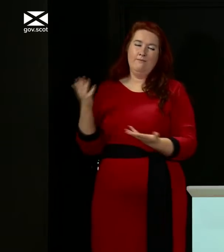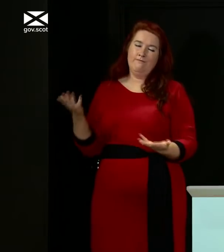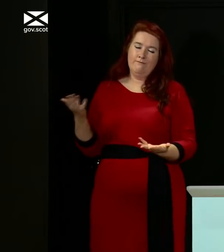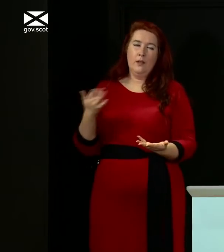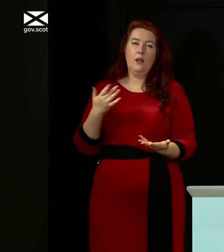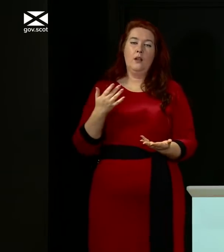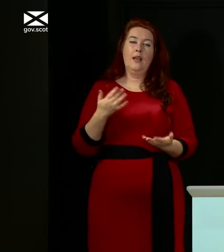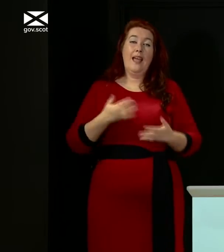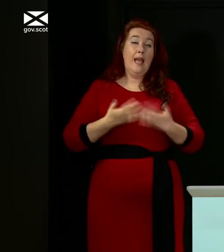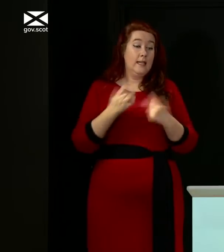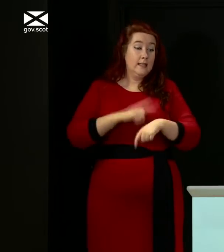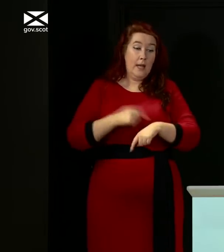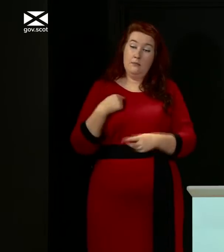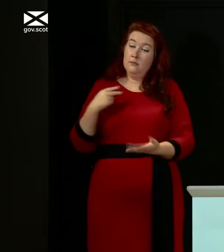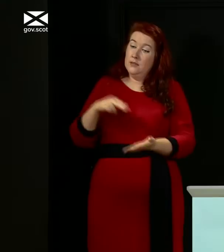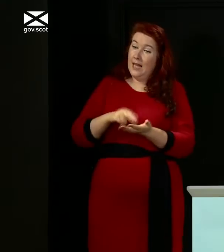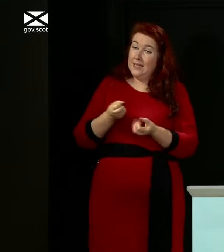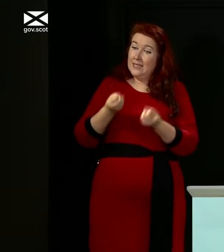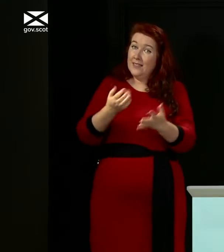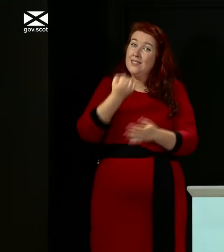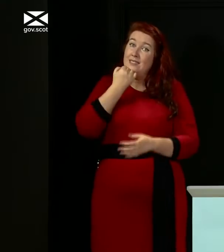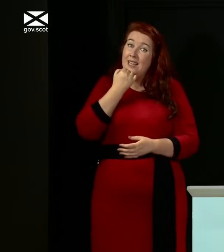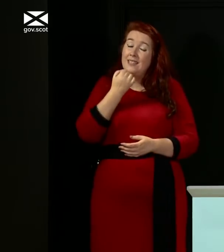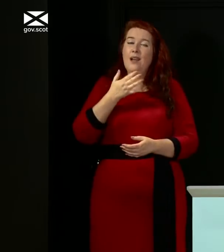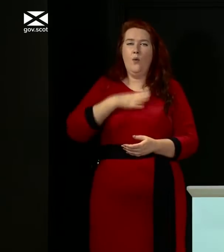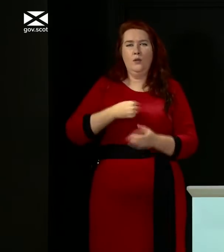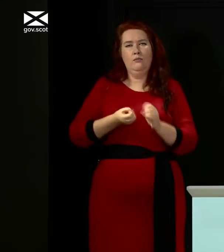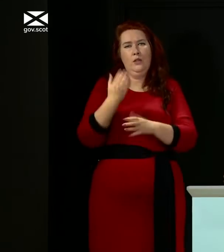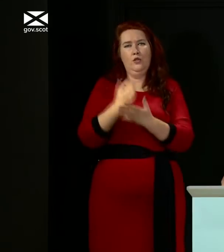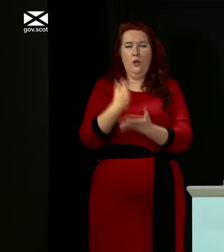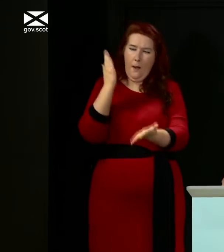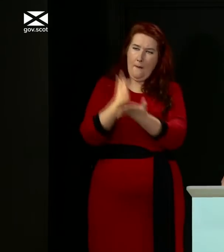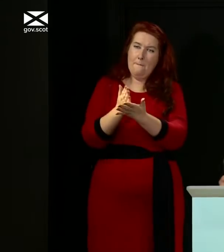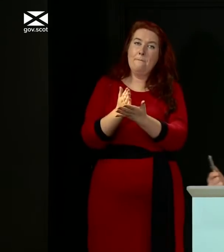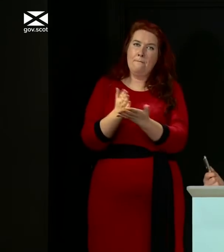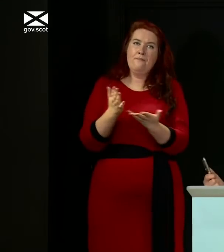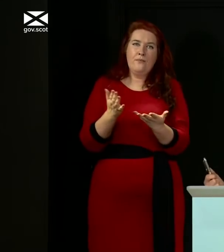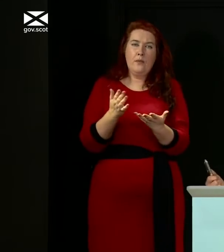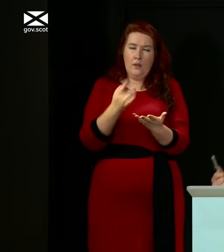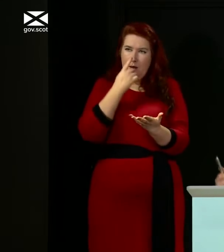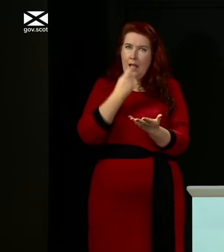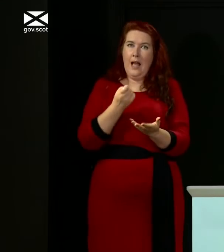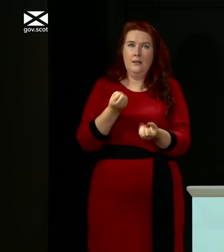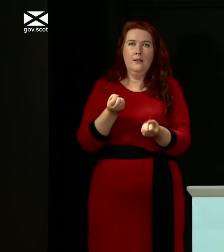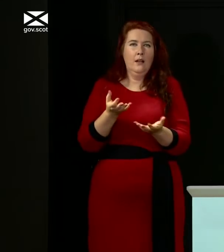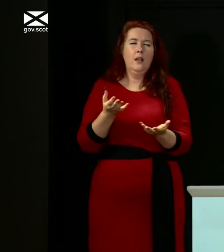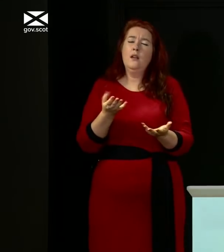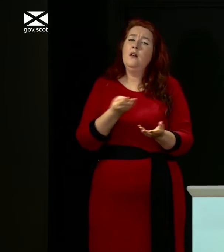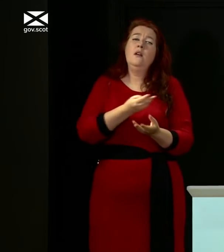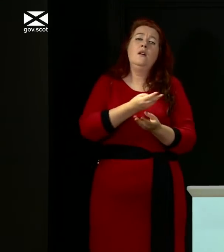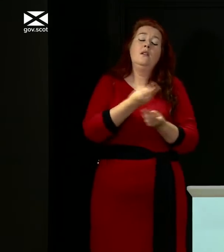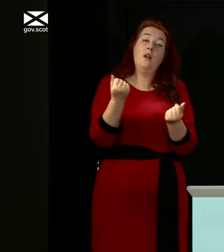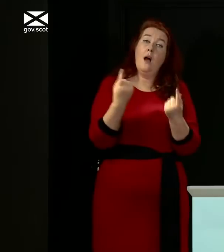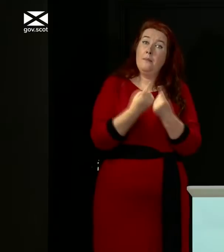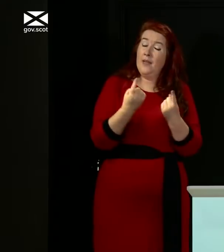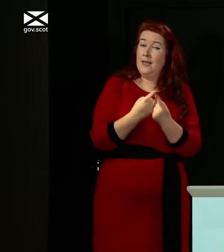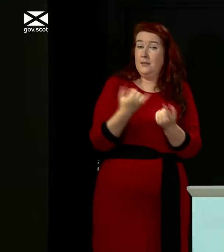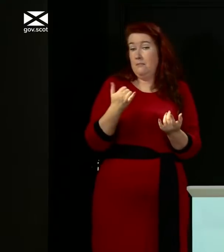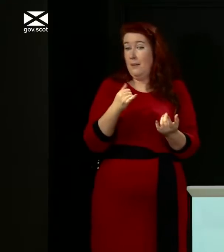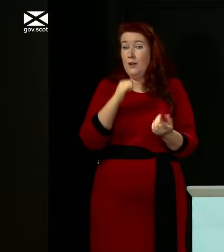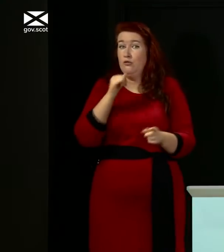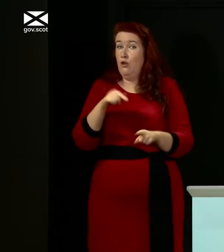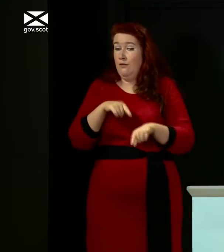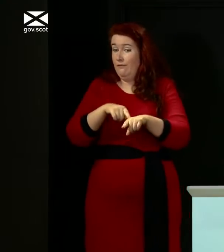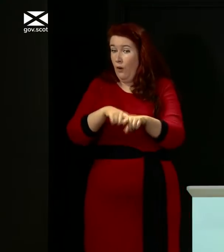I want to be as certain as possible of our ability to meet those dates. And then if we don't meet them, and you know there will be things that don't go according to plan in this